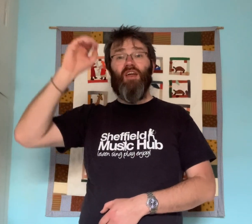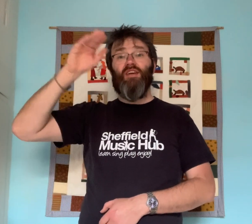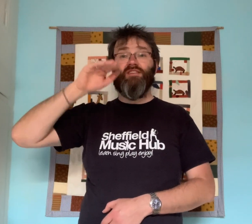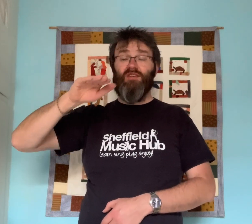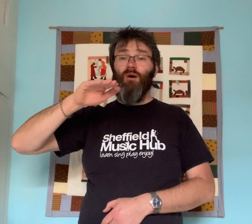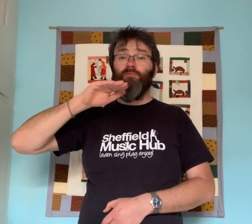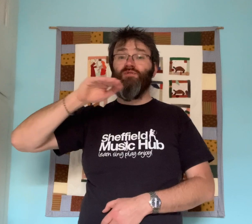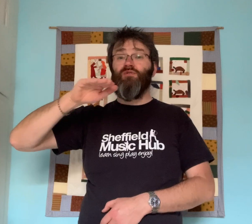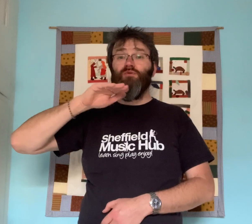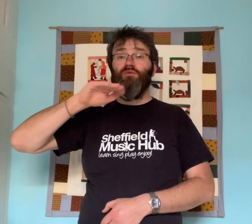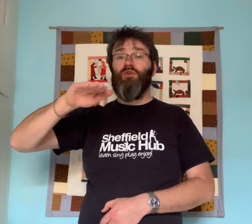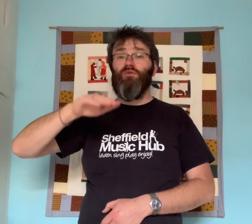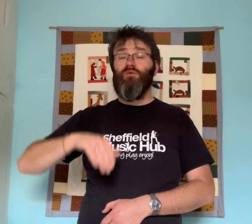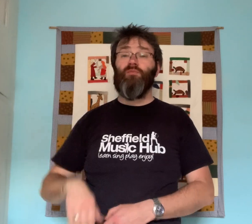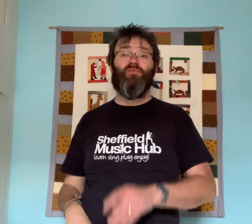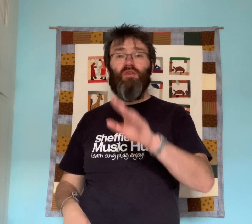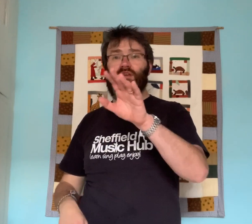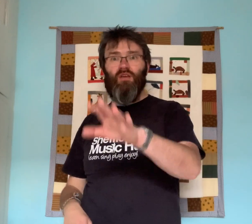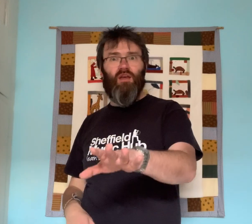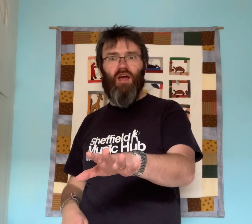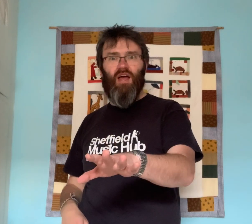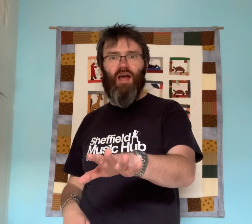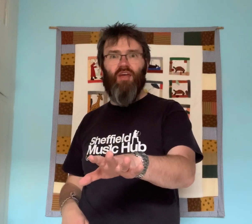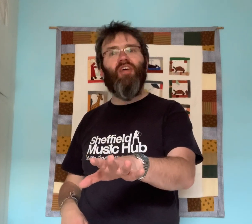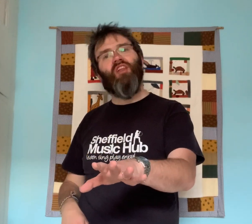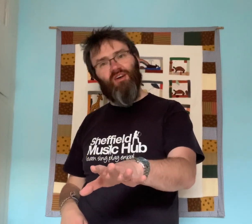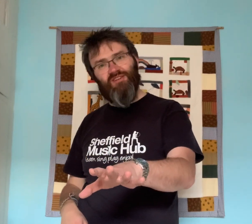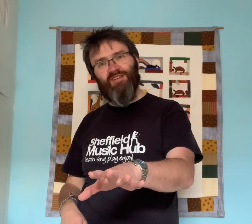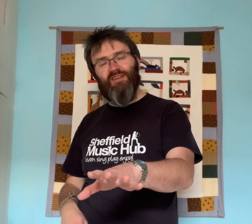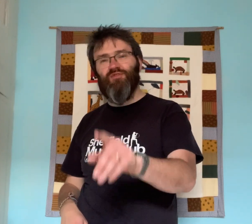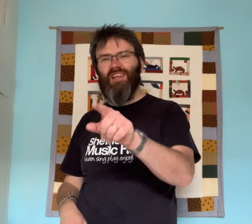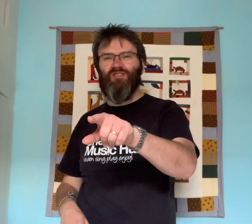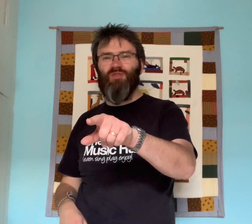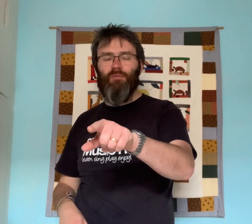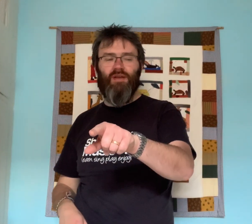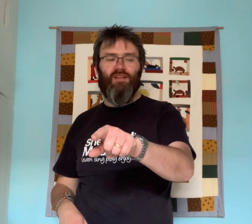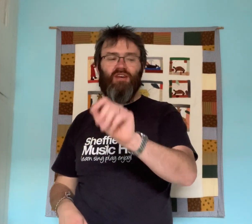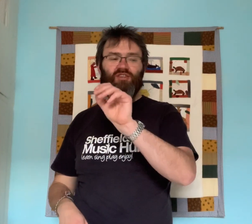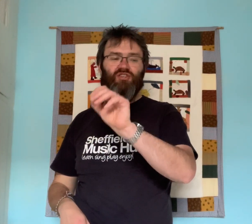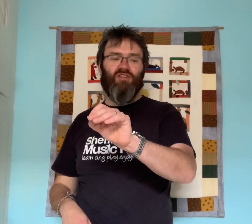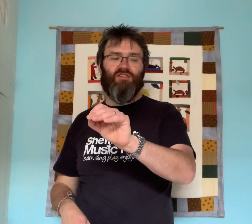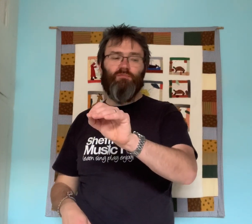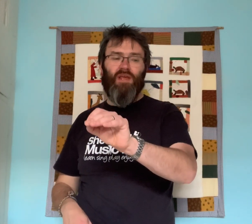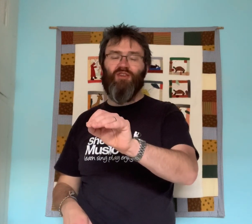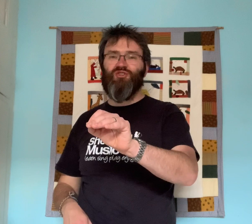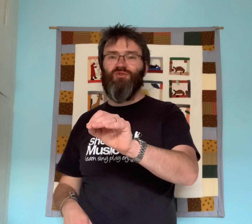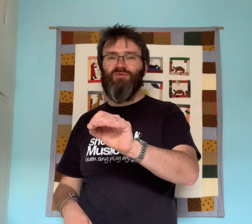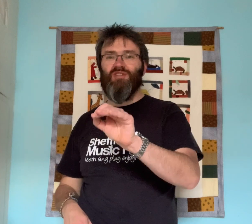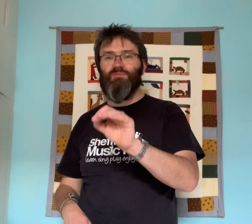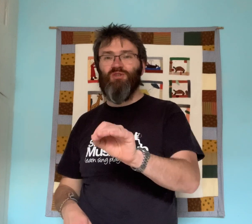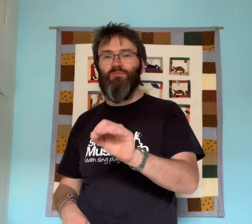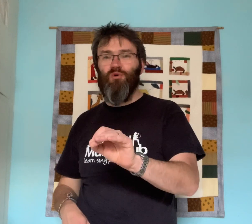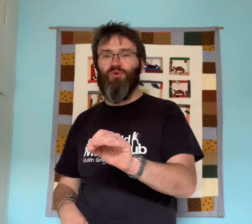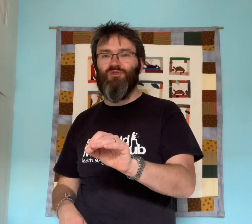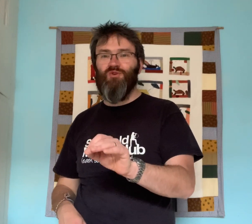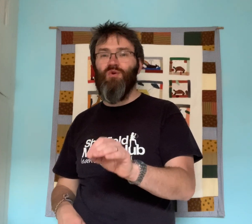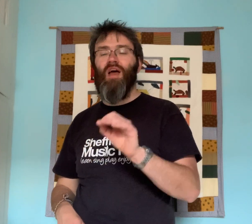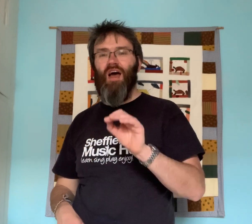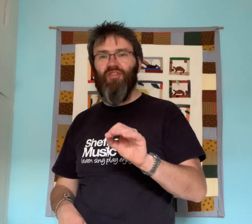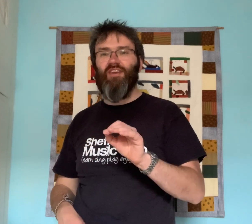it's up to you. And then the last line's different. Let's do that bit. Just pick and choose a special book or two, and then it's